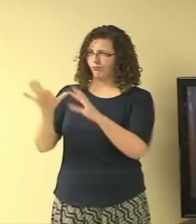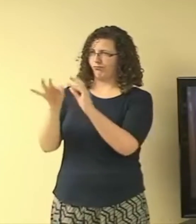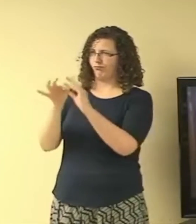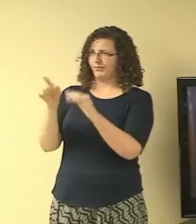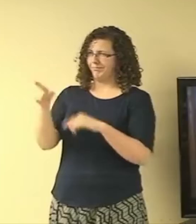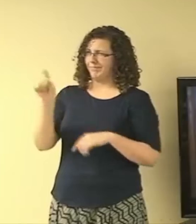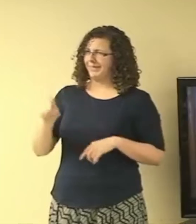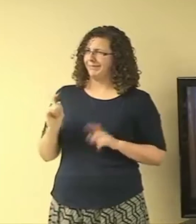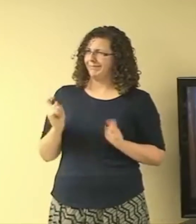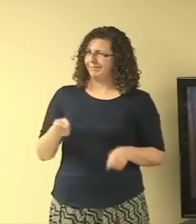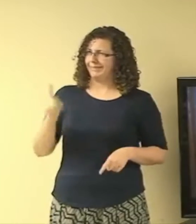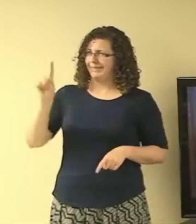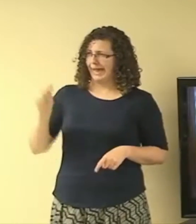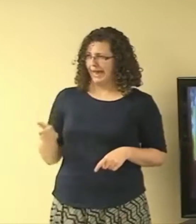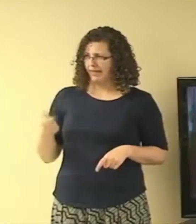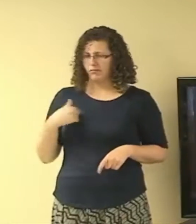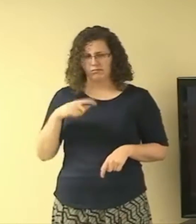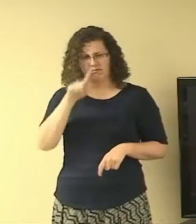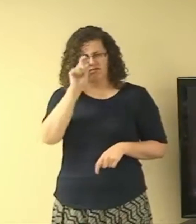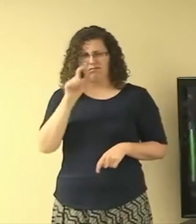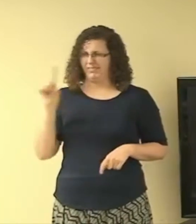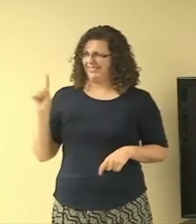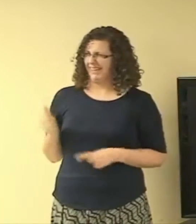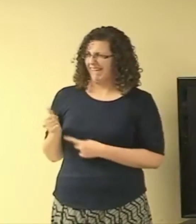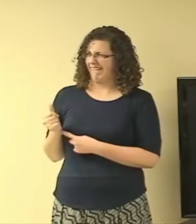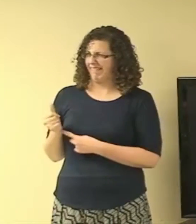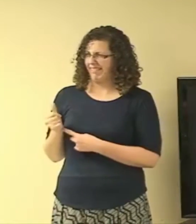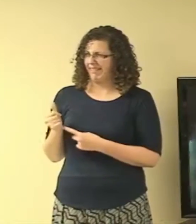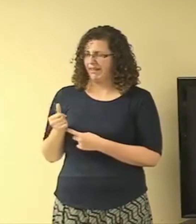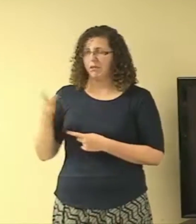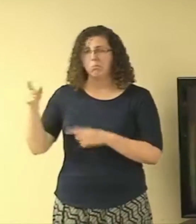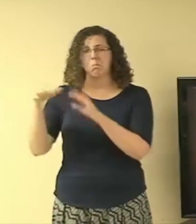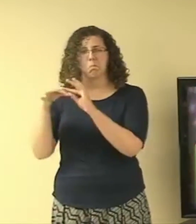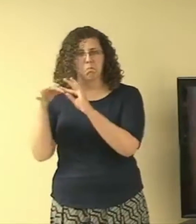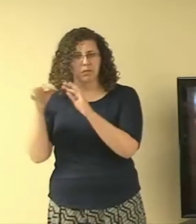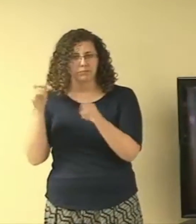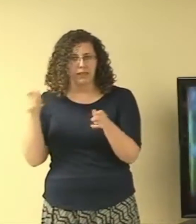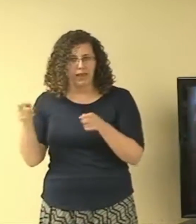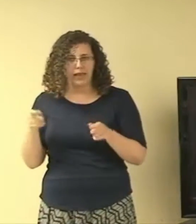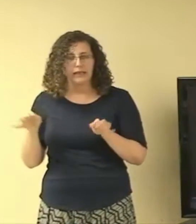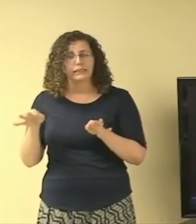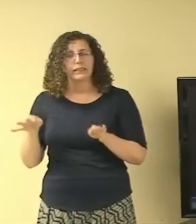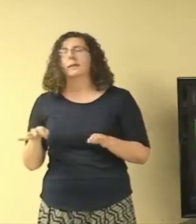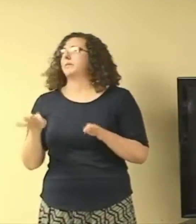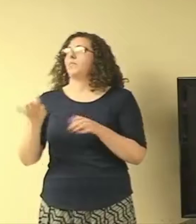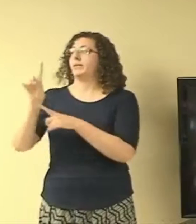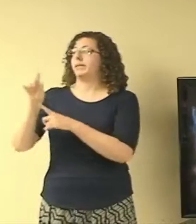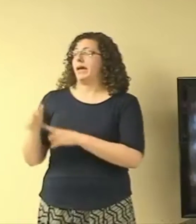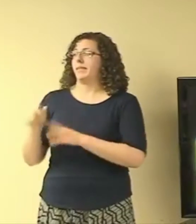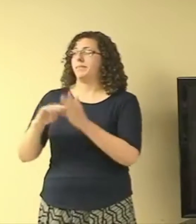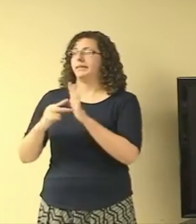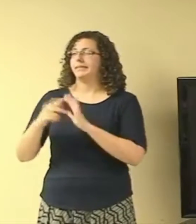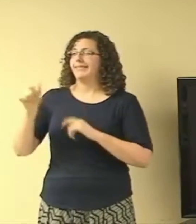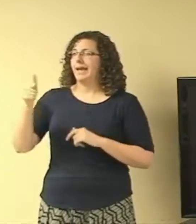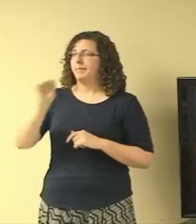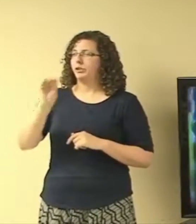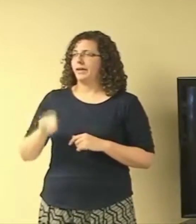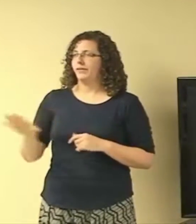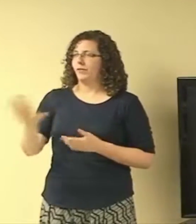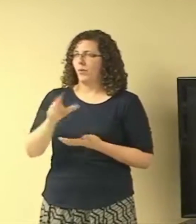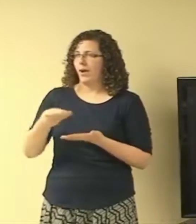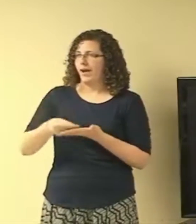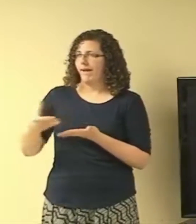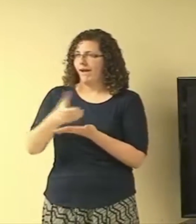that? He said, you need to give a tithe of your income to the local church. I said, what's that? He said, it's 10% of